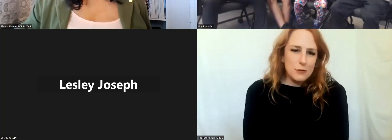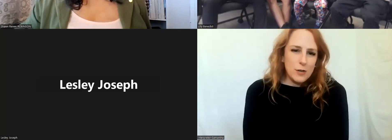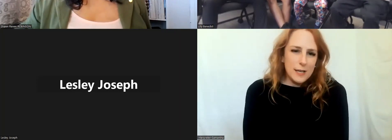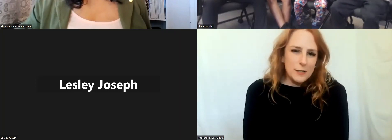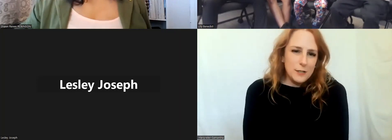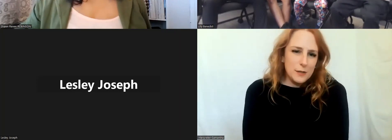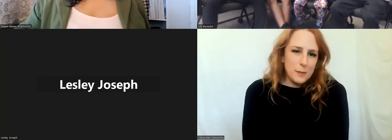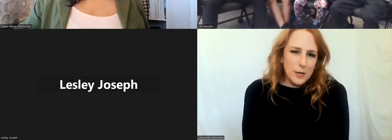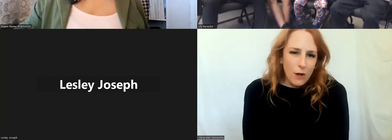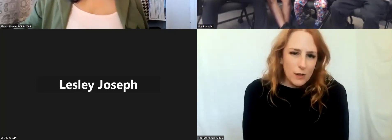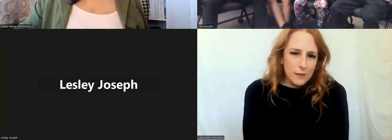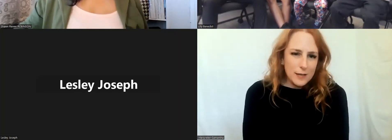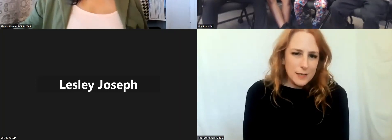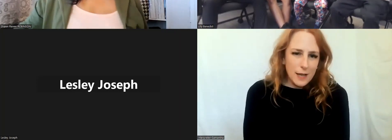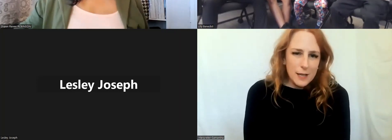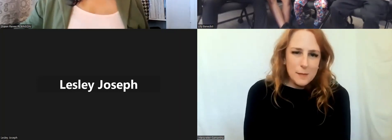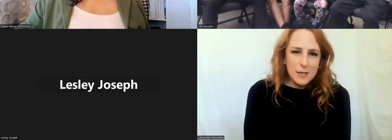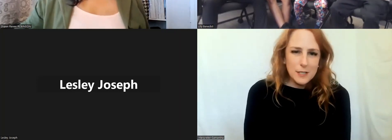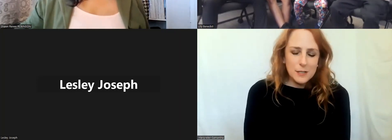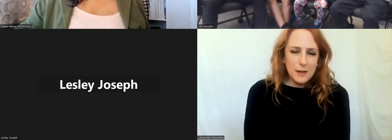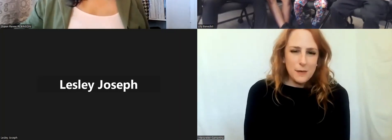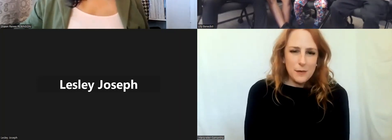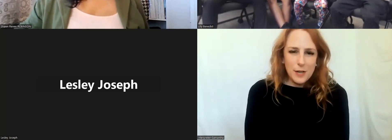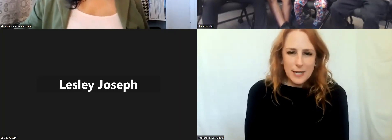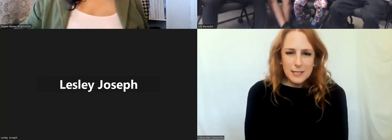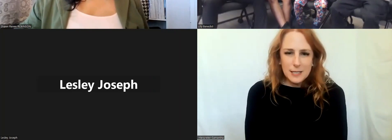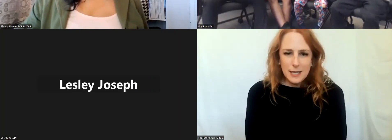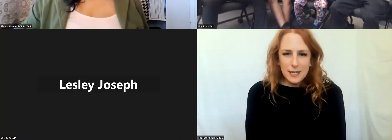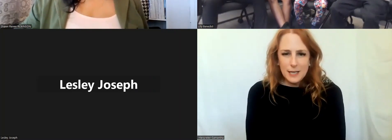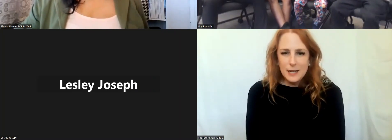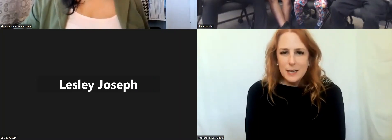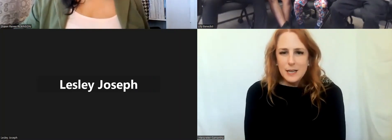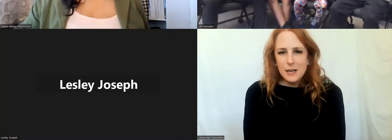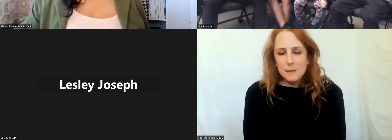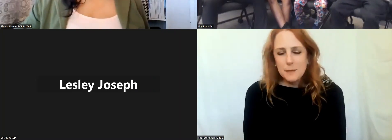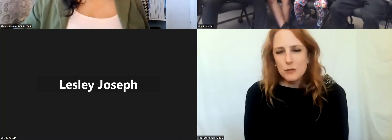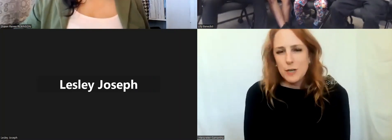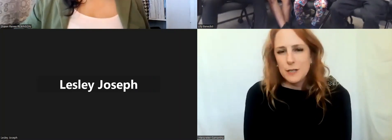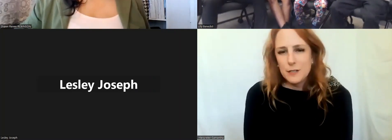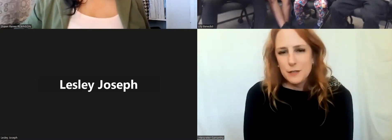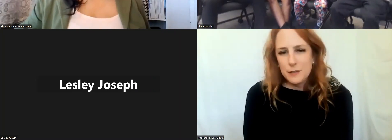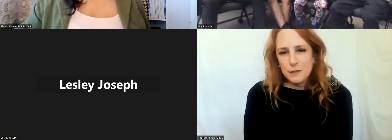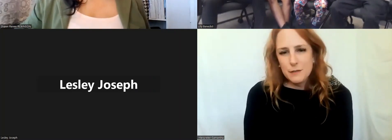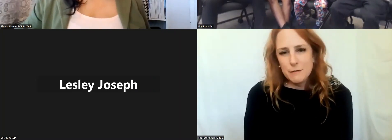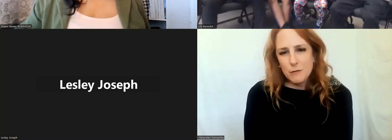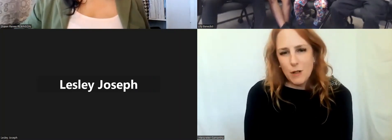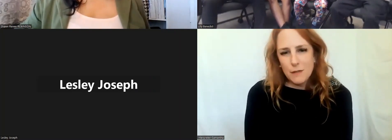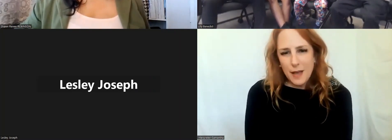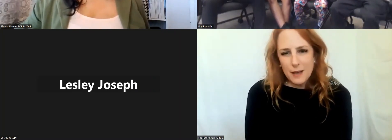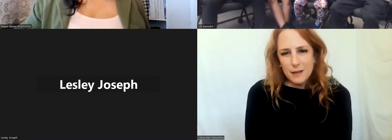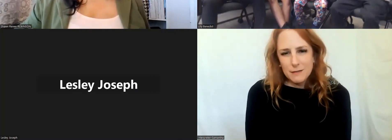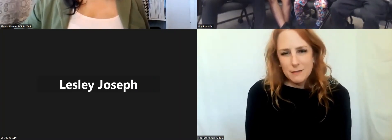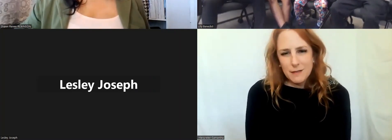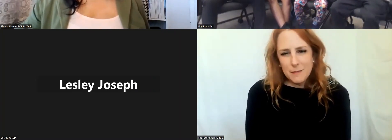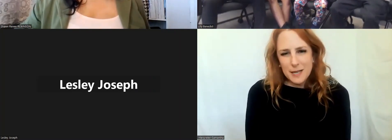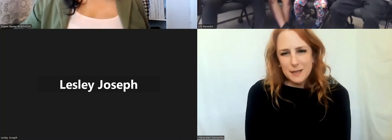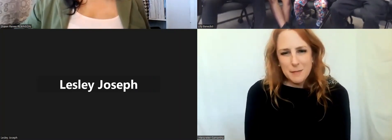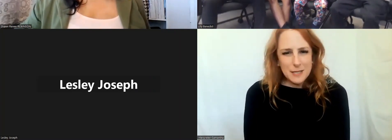was trying to lip read all of that time, and I felt very isolated, and trying to do all of